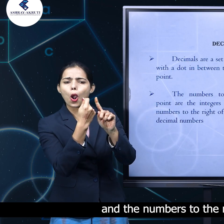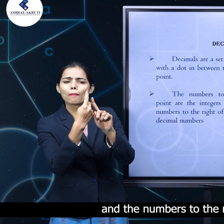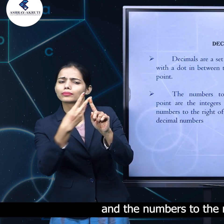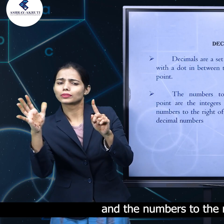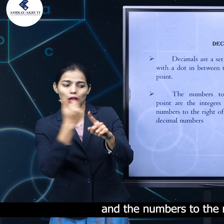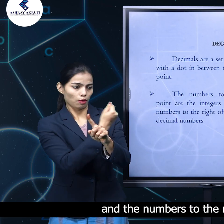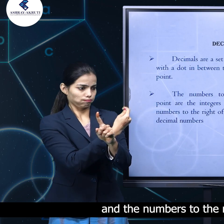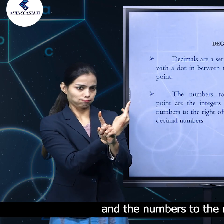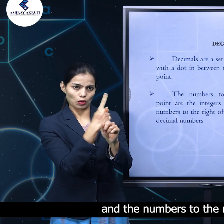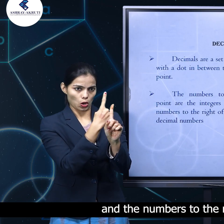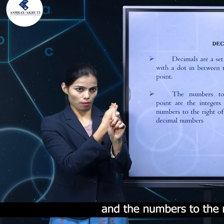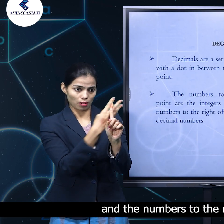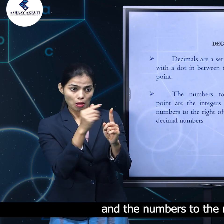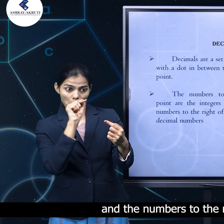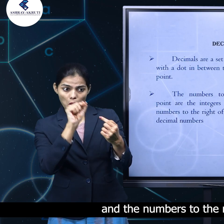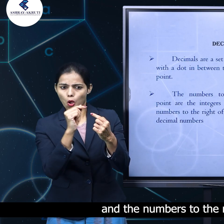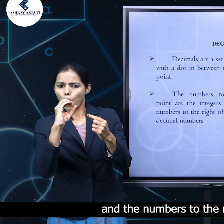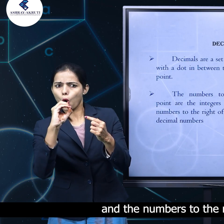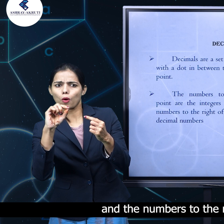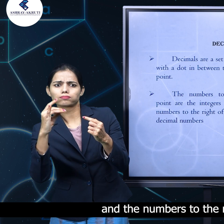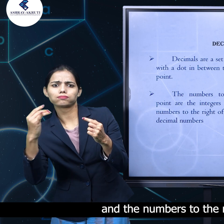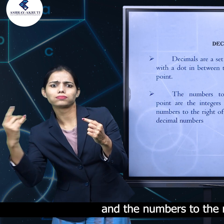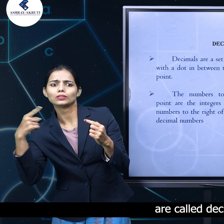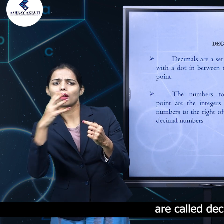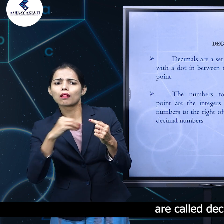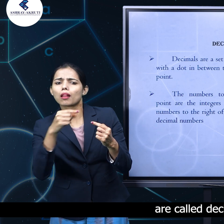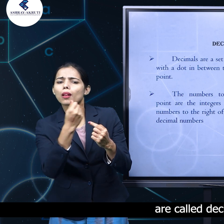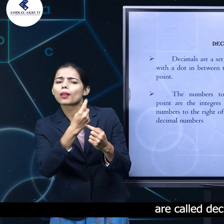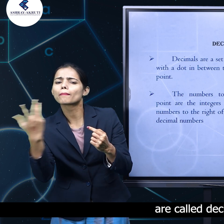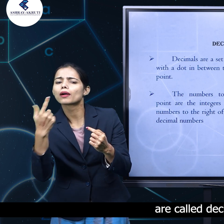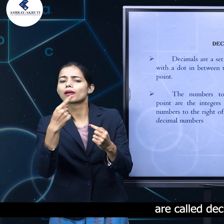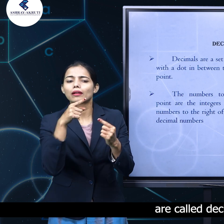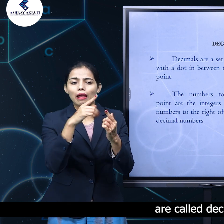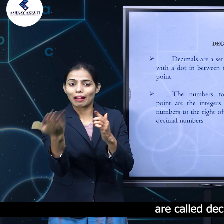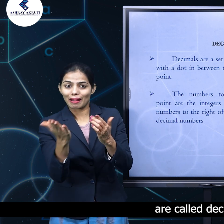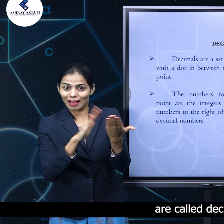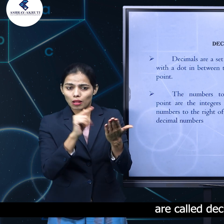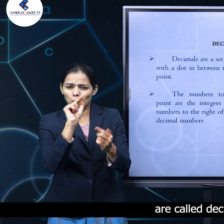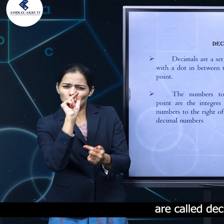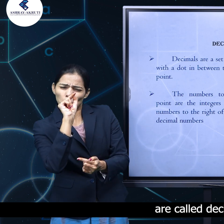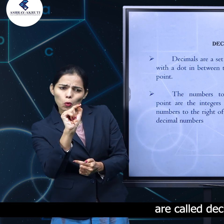numbers to the right of the decimal point are called decimal numbers.